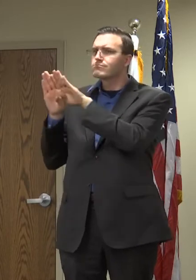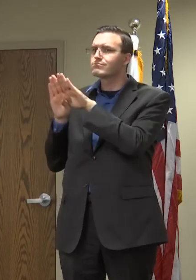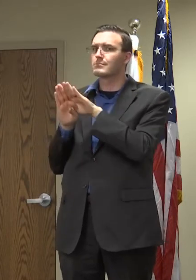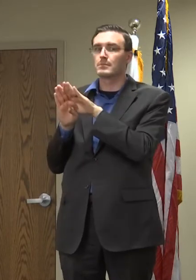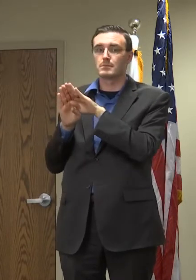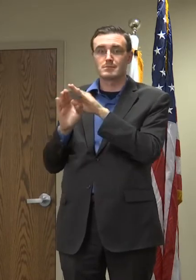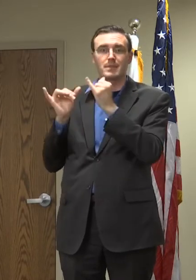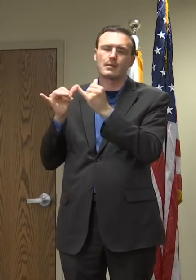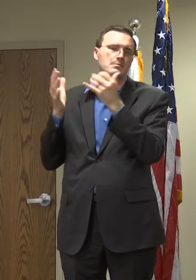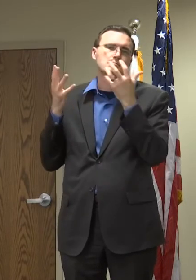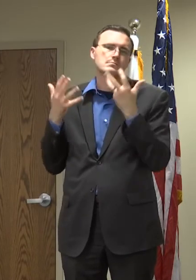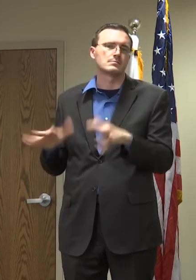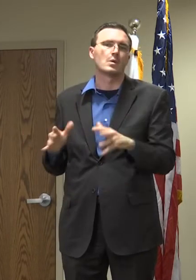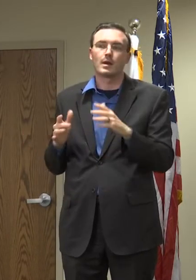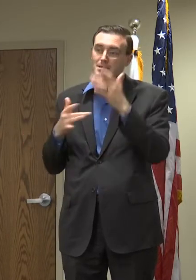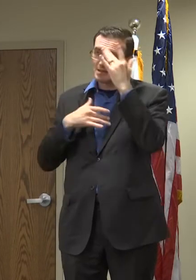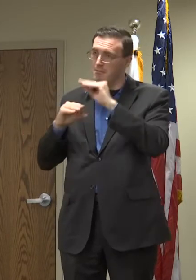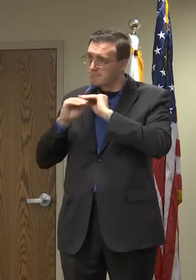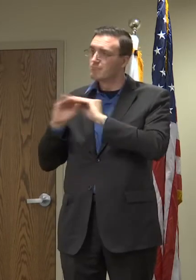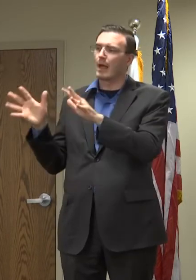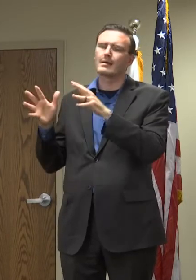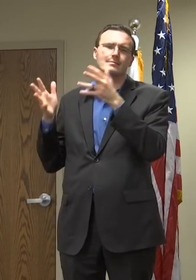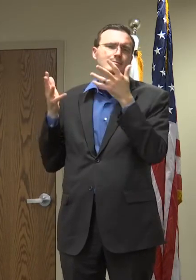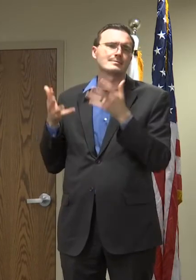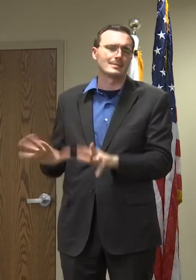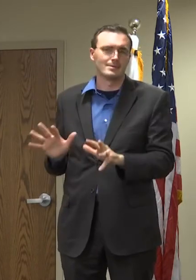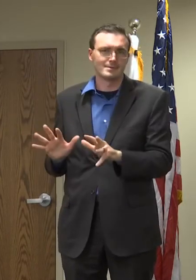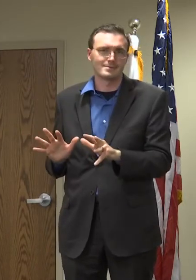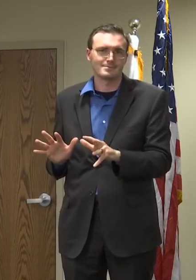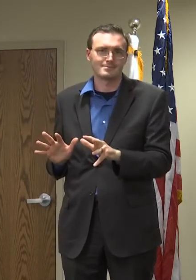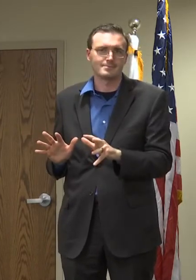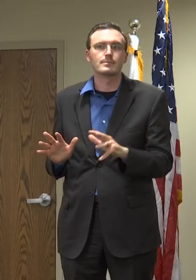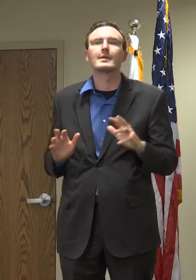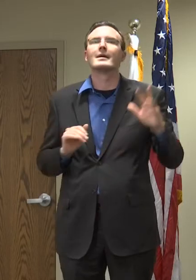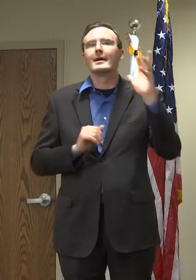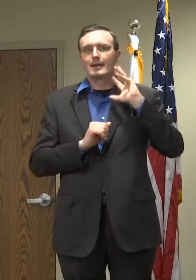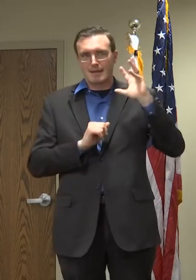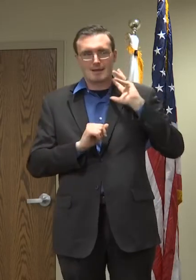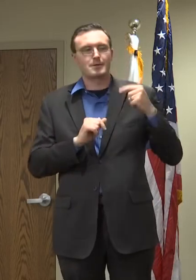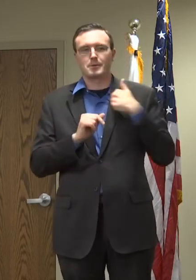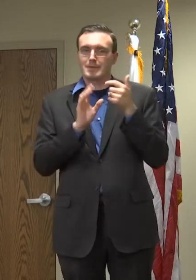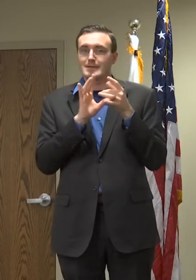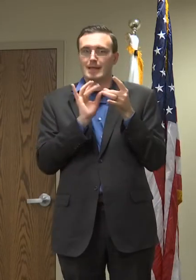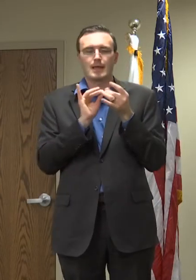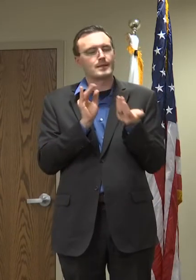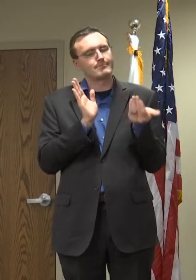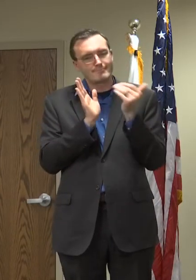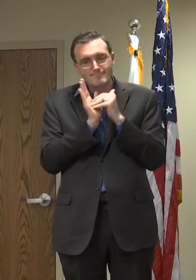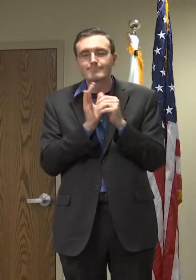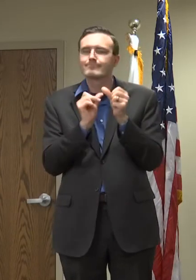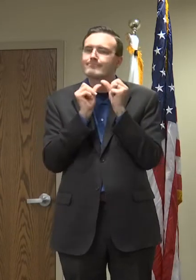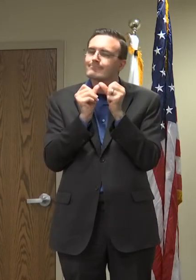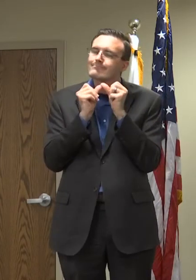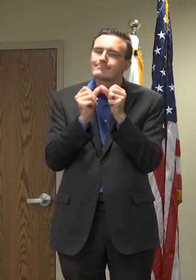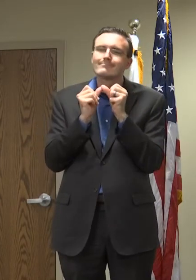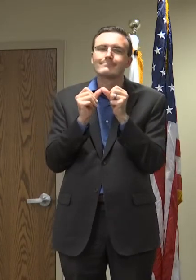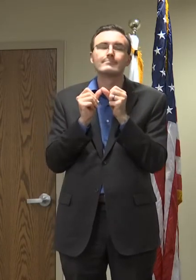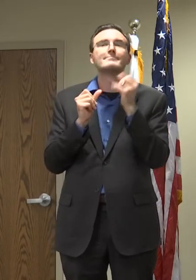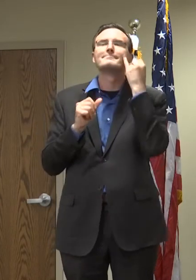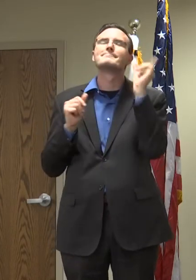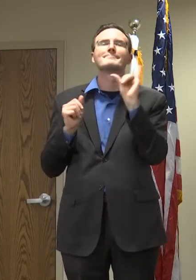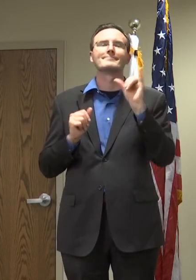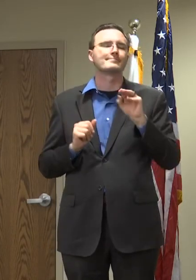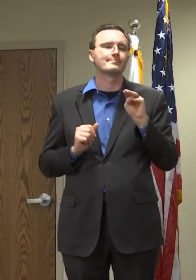we said, as difficult as it is to hear, this is going to be a marathon, this is not going to be a sprint. COVID-19, as